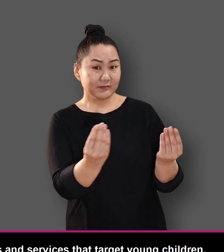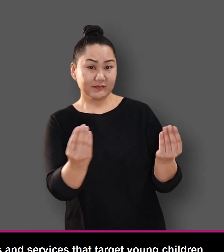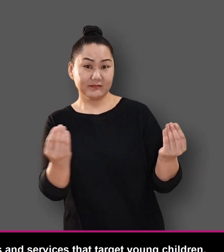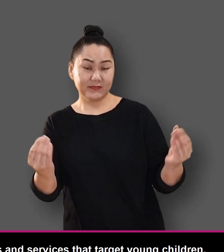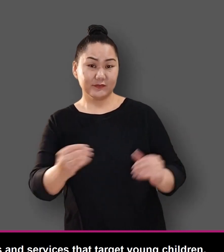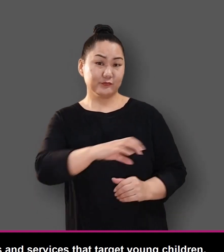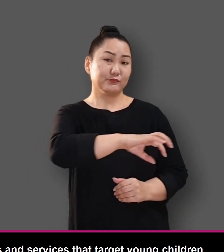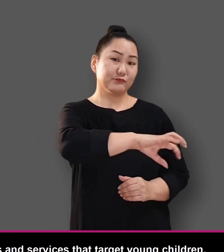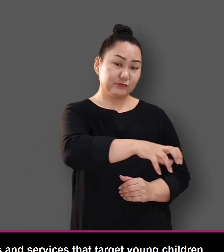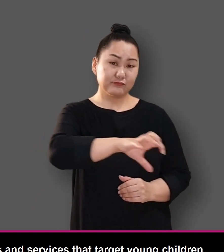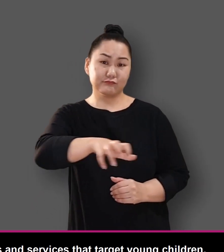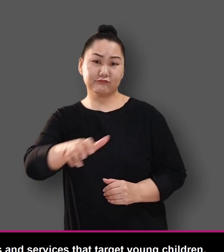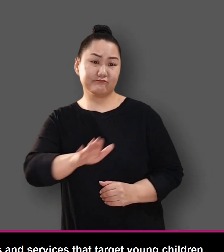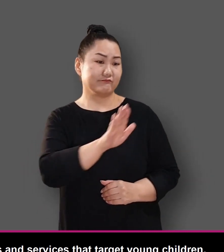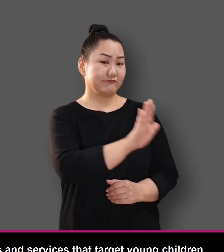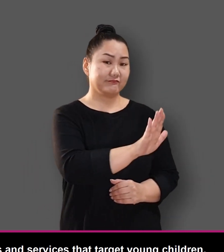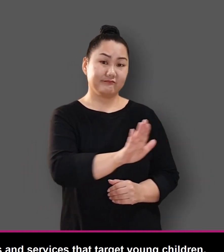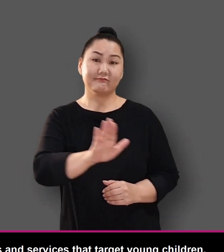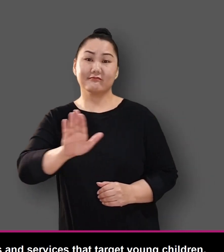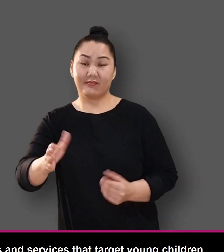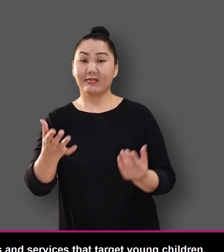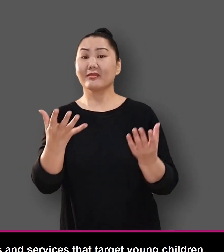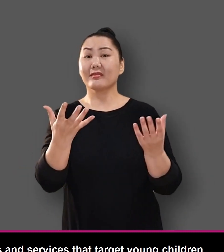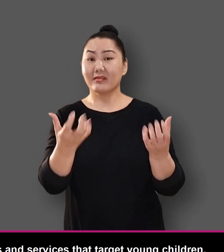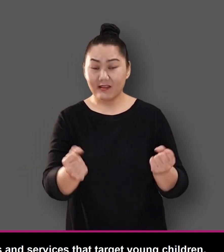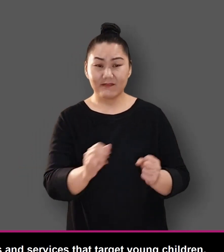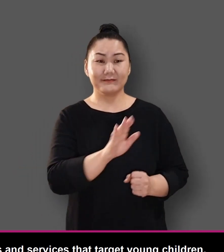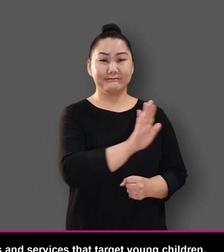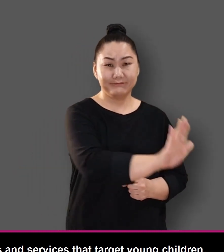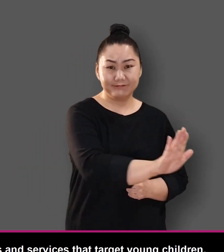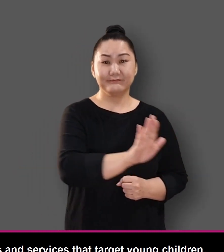In many countries, the programs and services that target young children